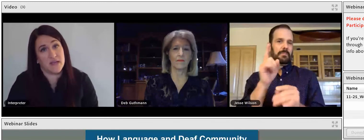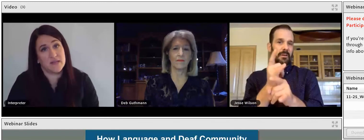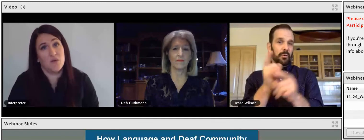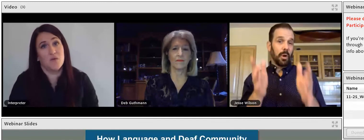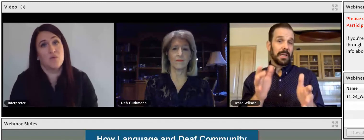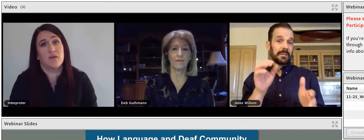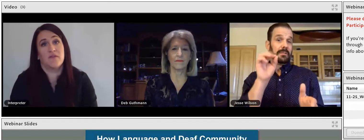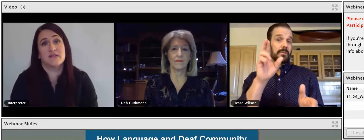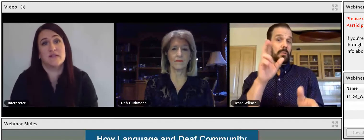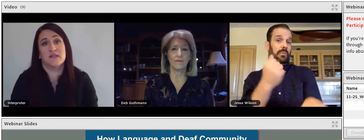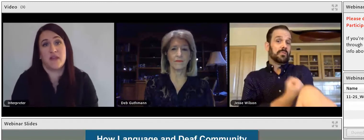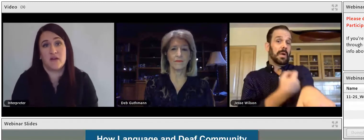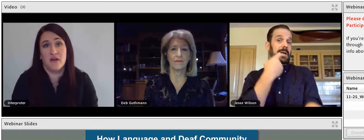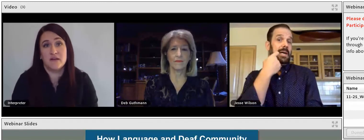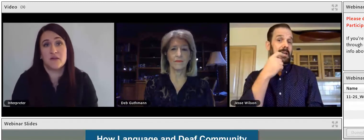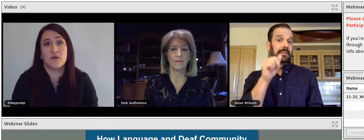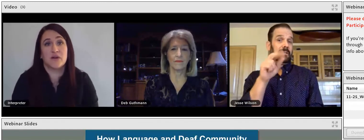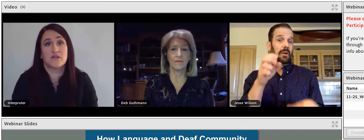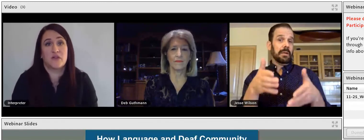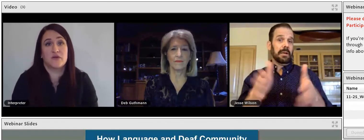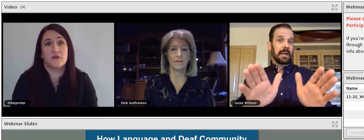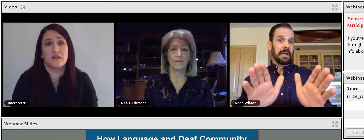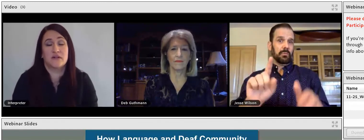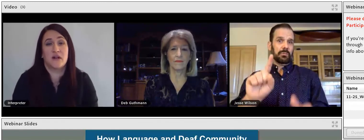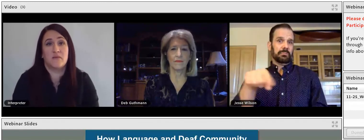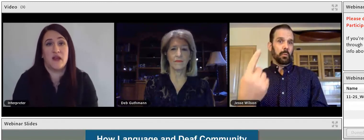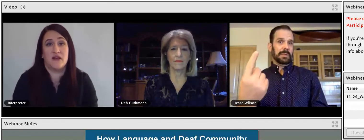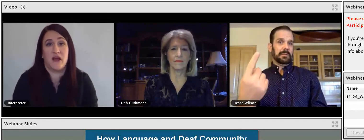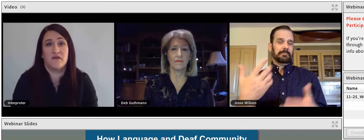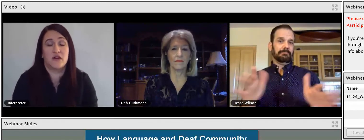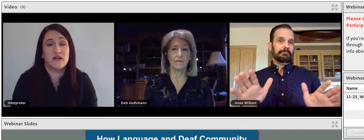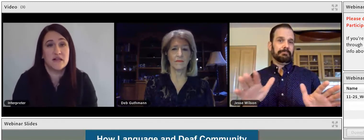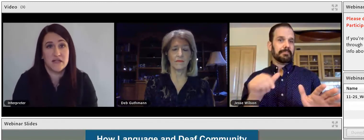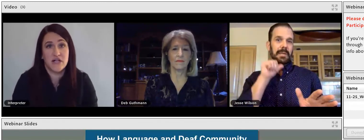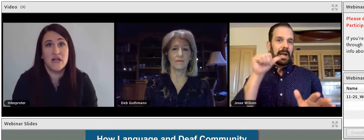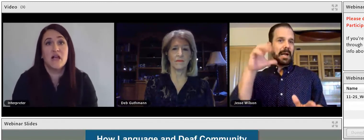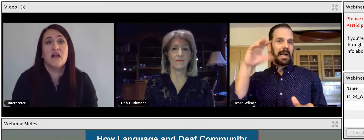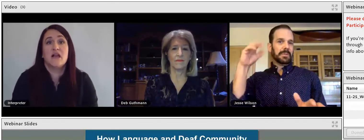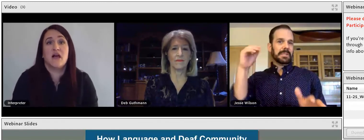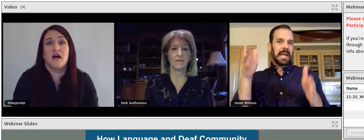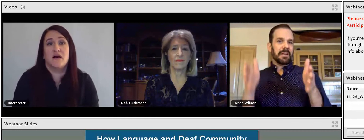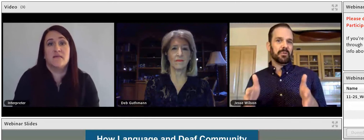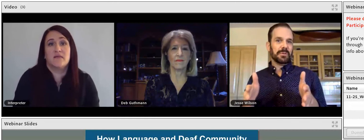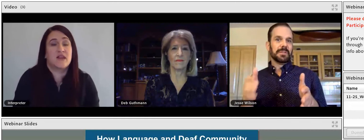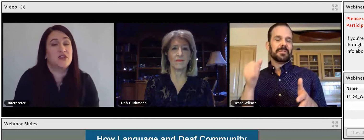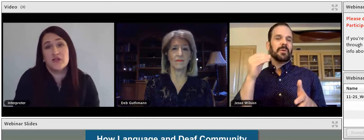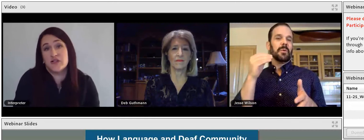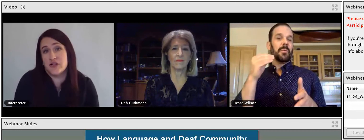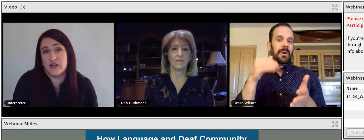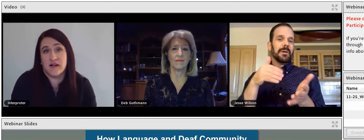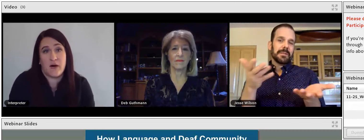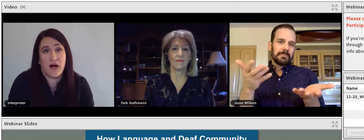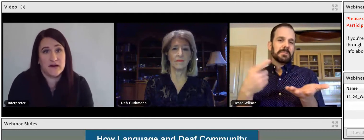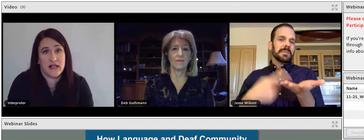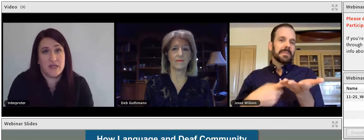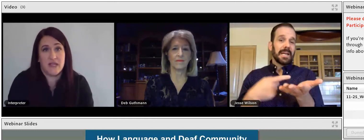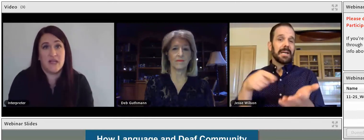comes to closed meetings. For instance, with alcoholics or those who might have a drug addiction,